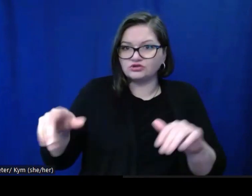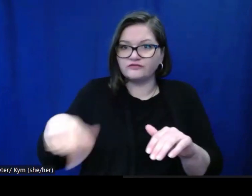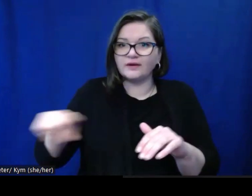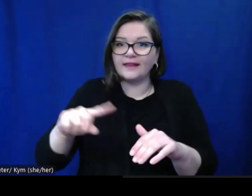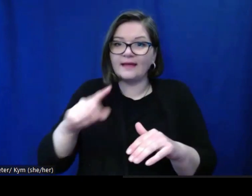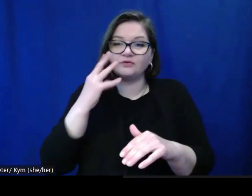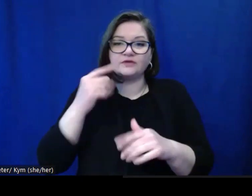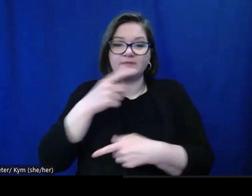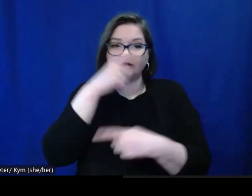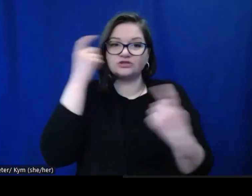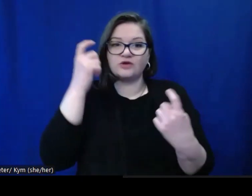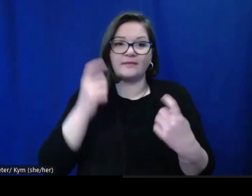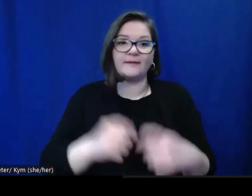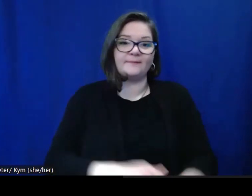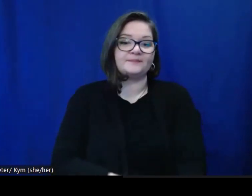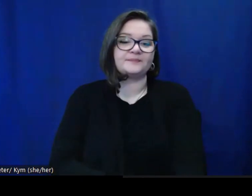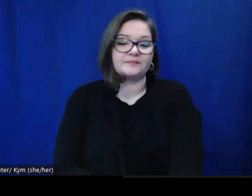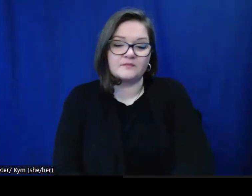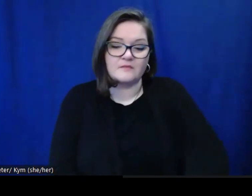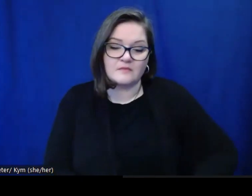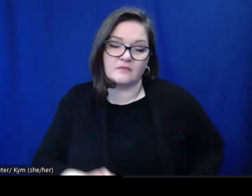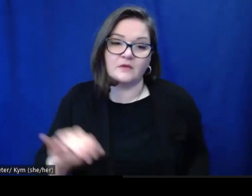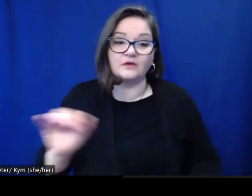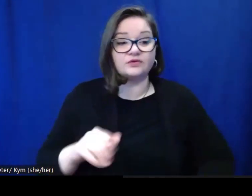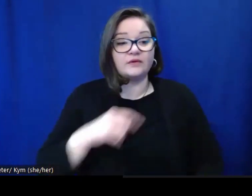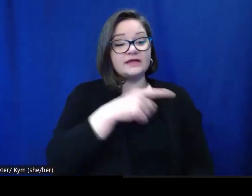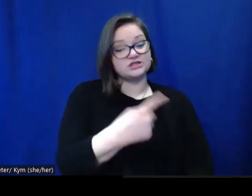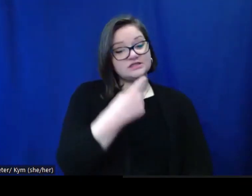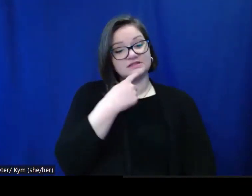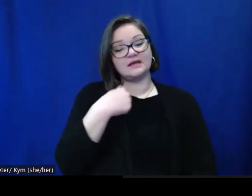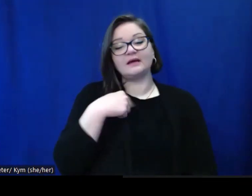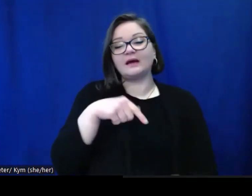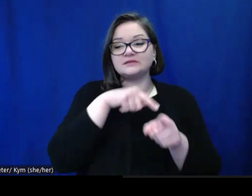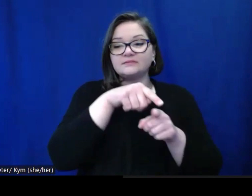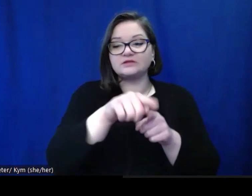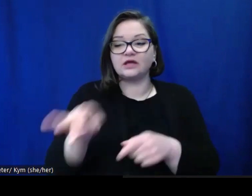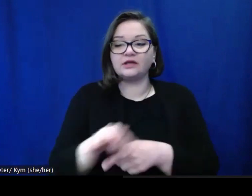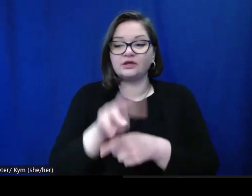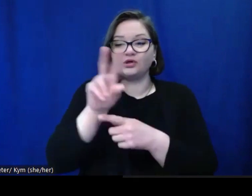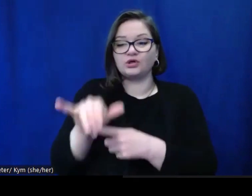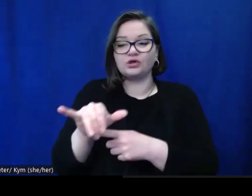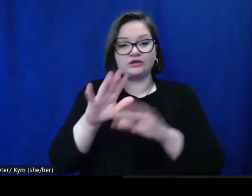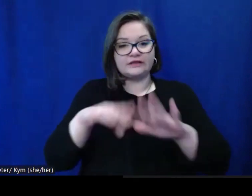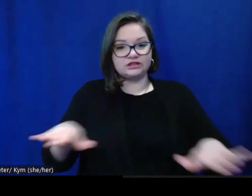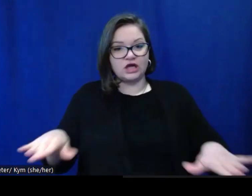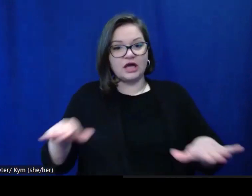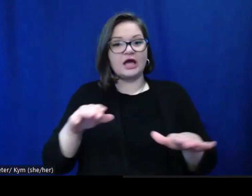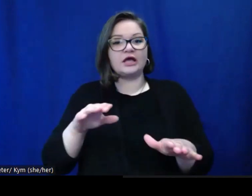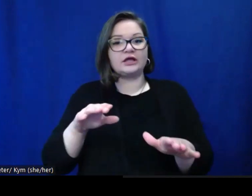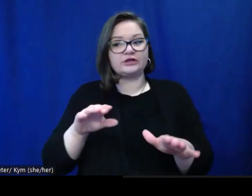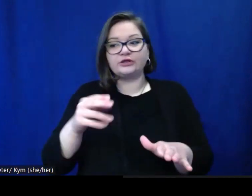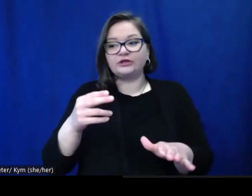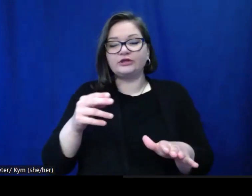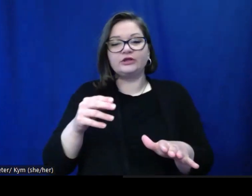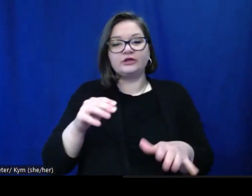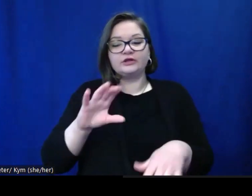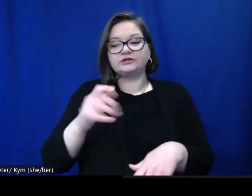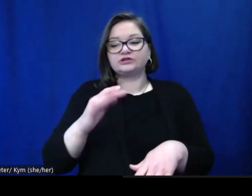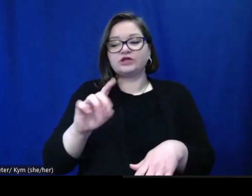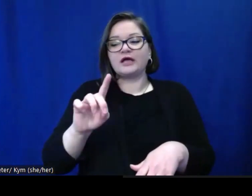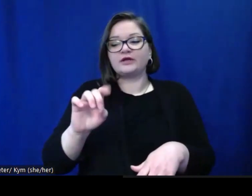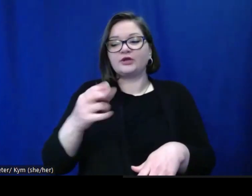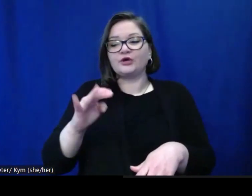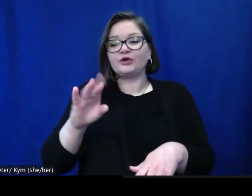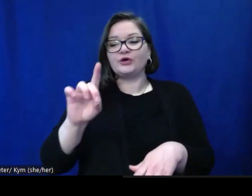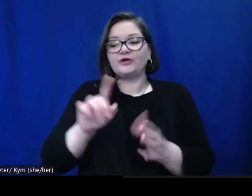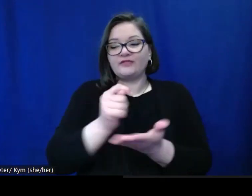trauma. So like she said, I specialize in early childhood therapy. I do